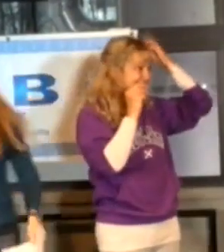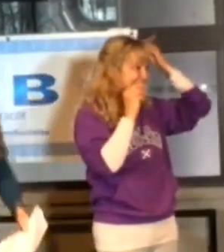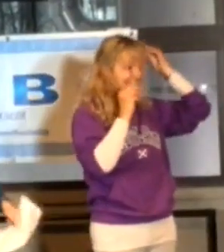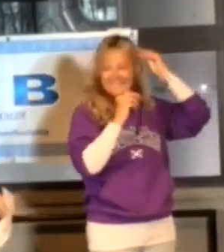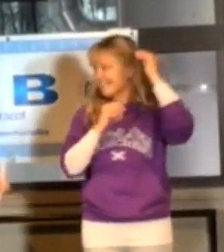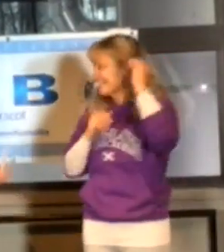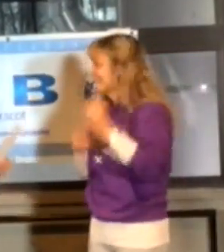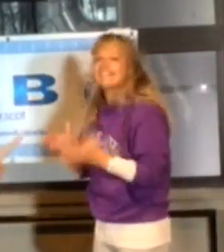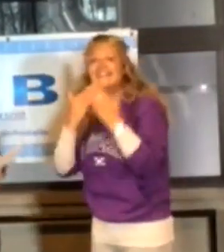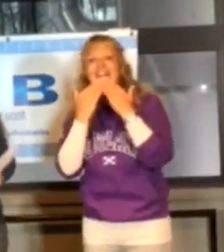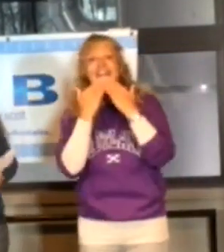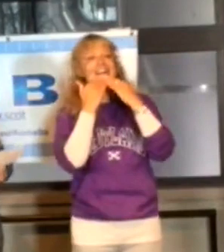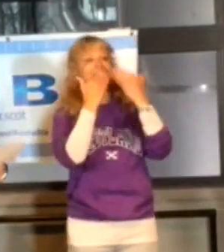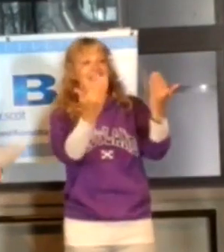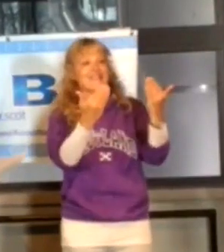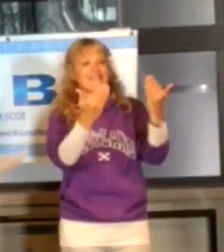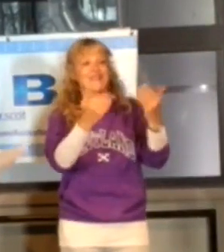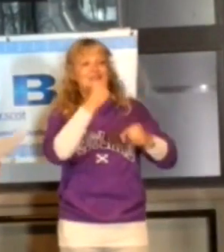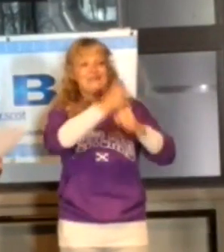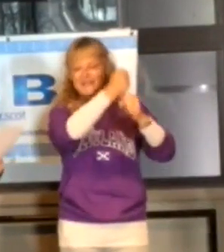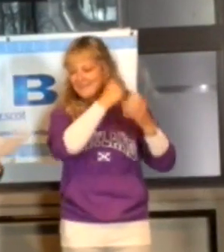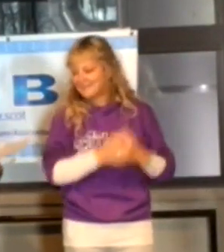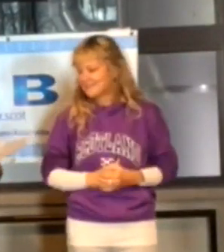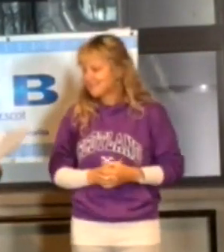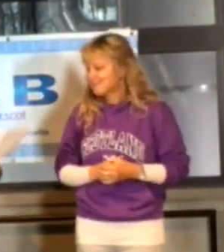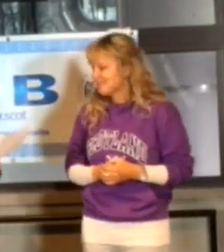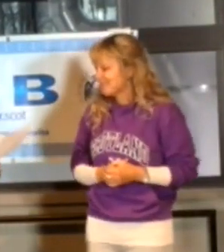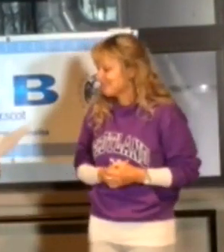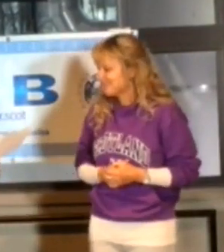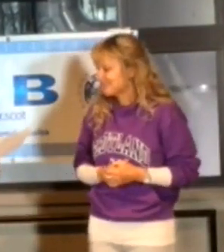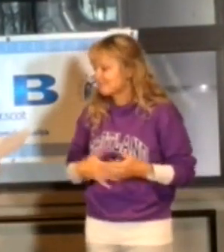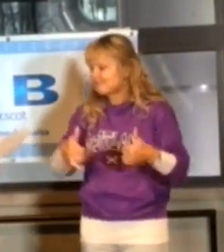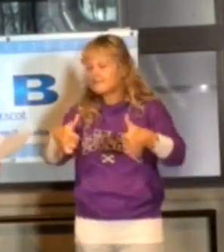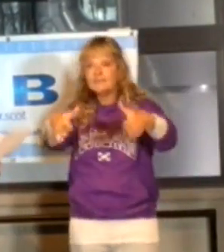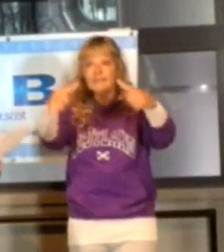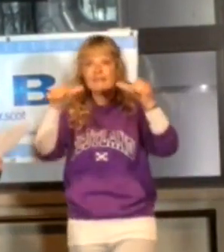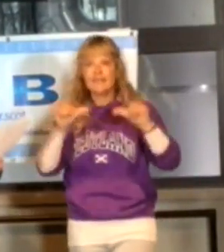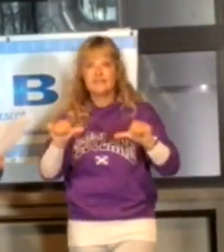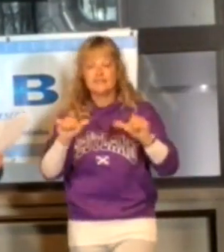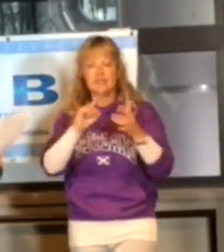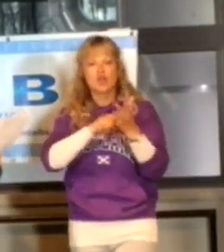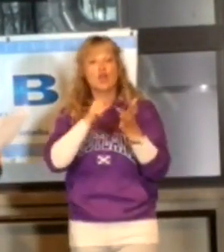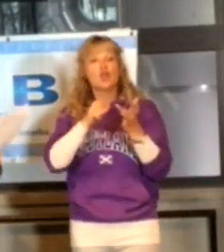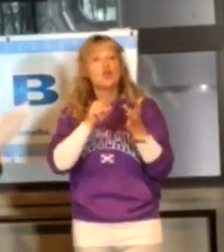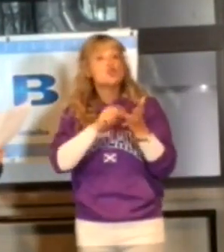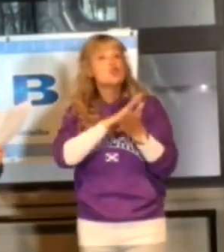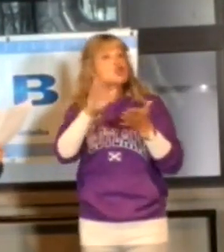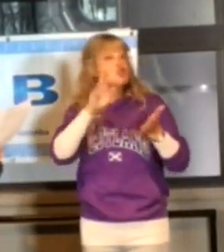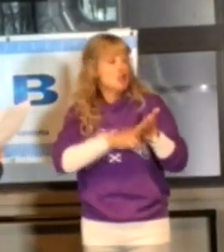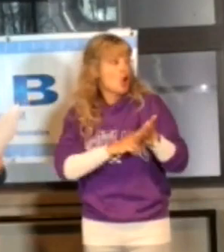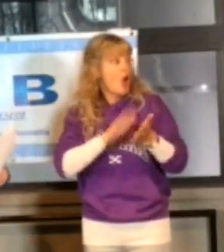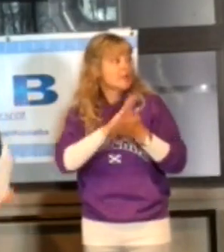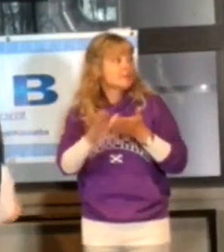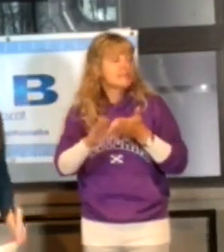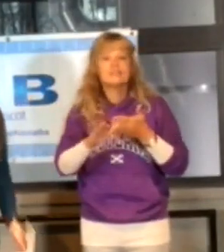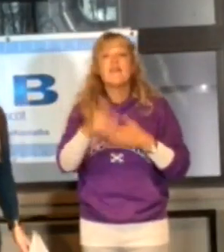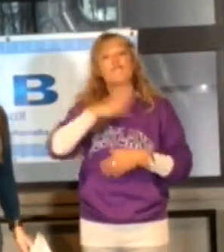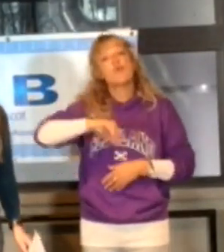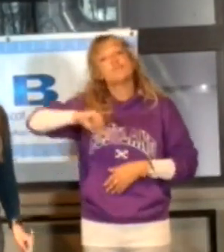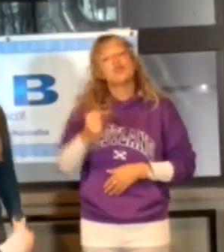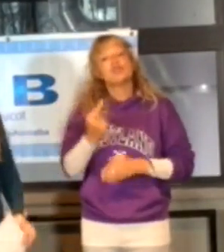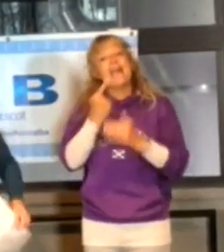Thank you very much, Gwion, for that. Thank you. Okay, next up we have John Hunter Patterson from the Scottish